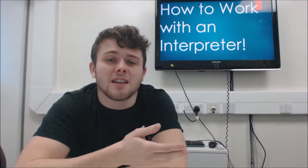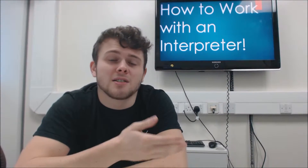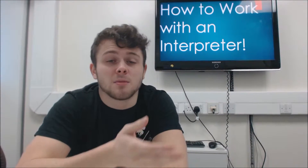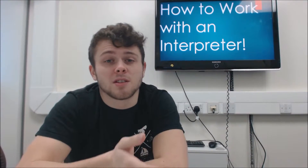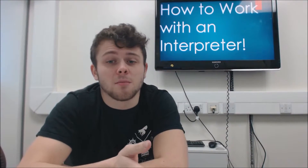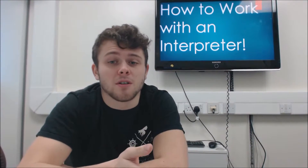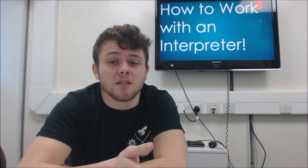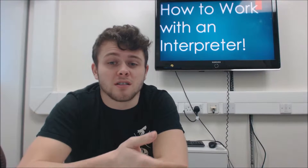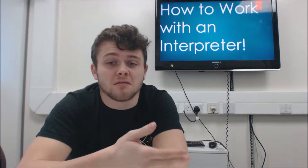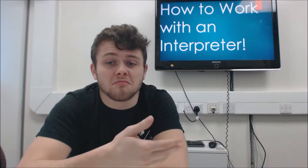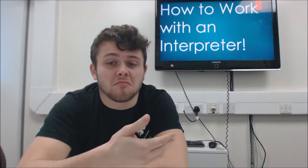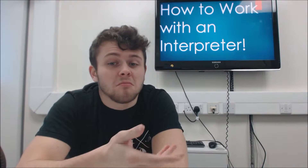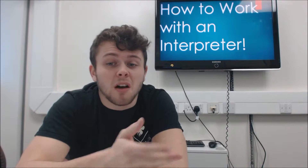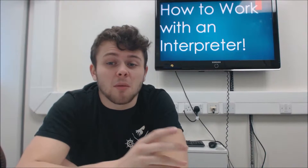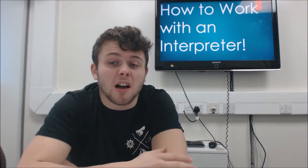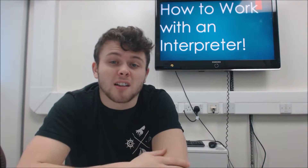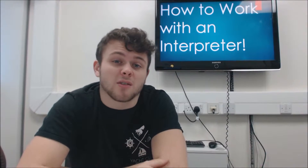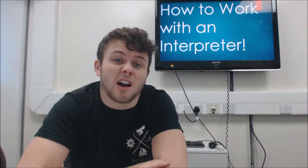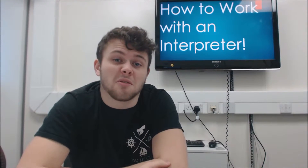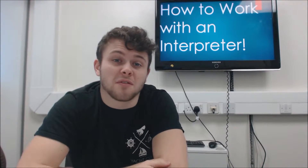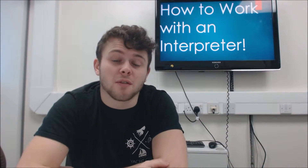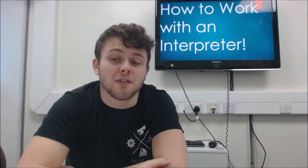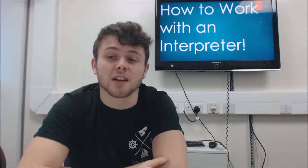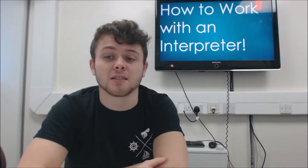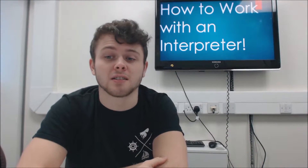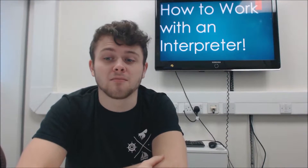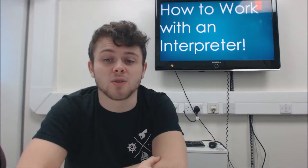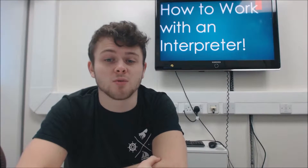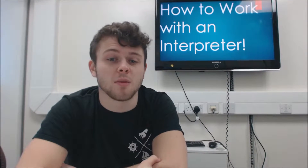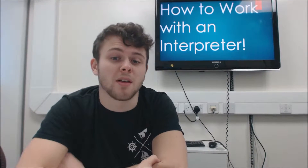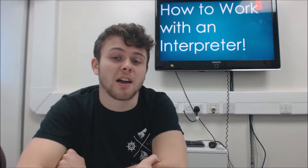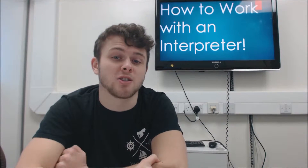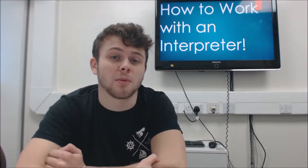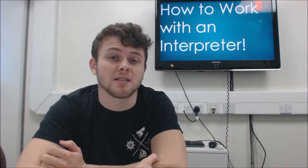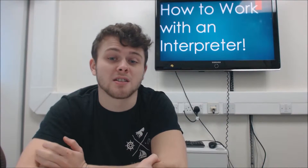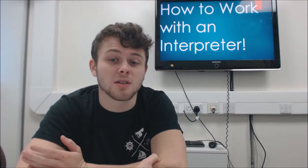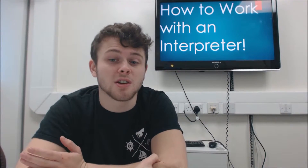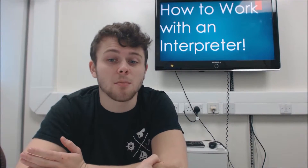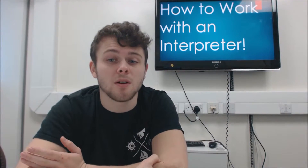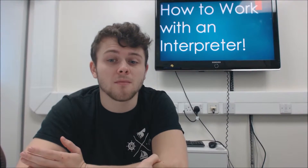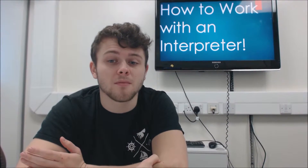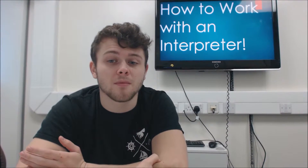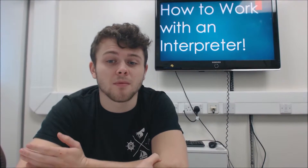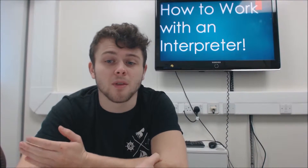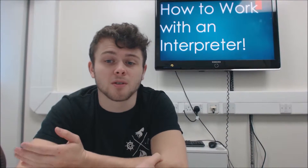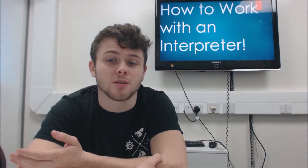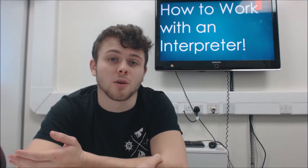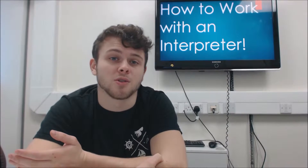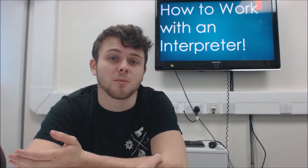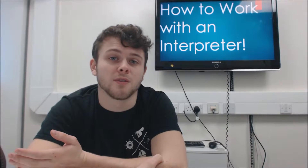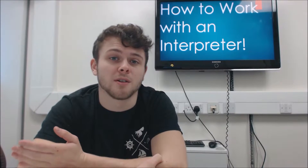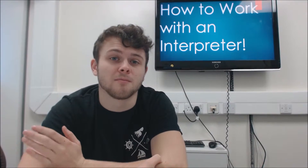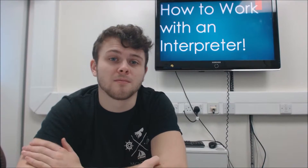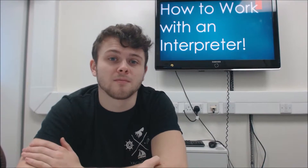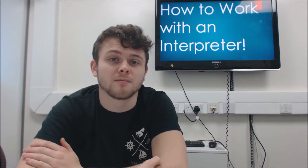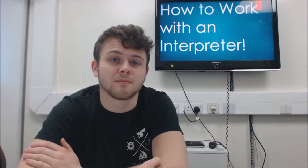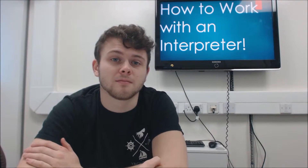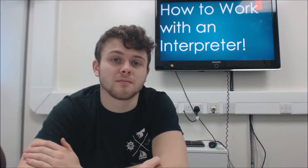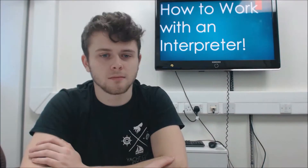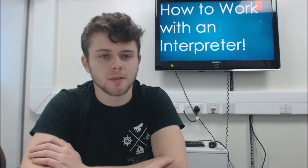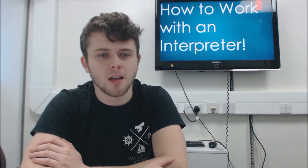However, saying that, some interpreters might not mind giving you a hand with a few things. Just remember that their job is to interpret, not to do odd jobs for